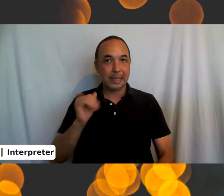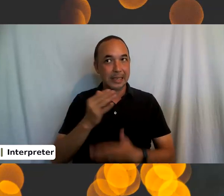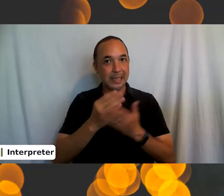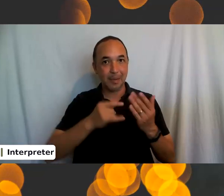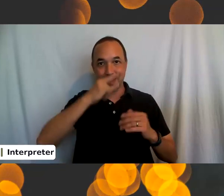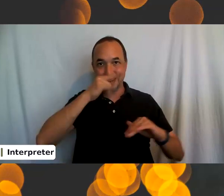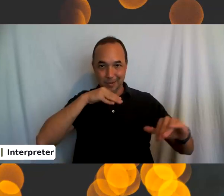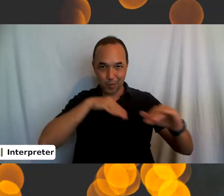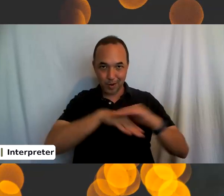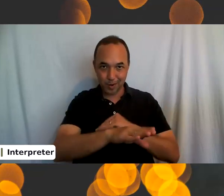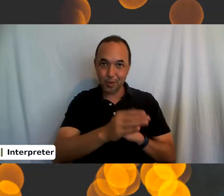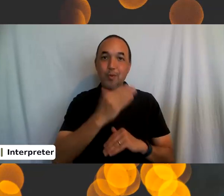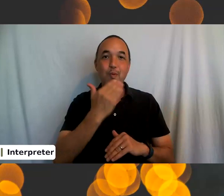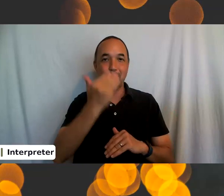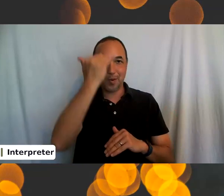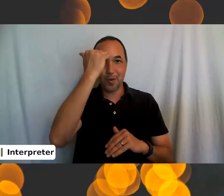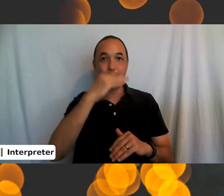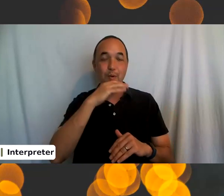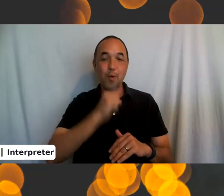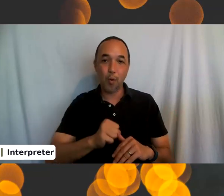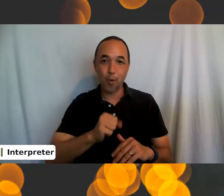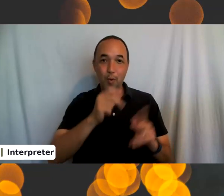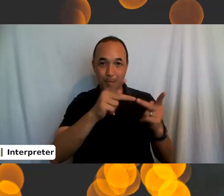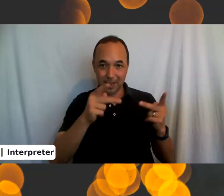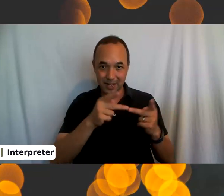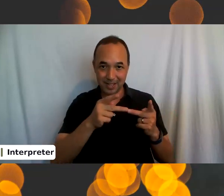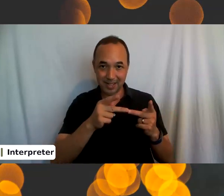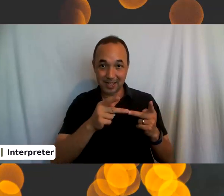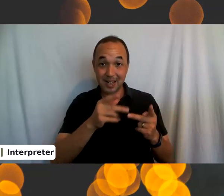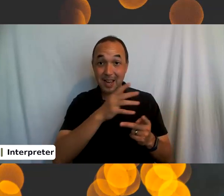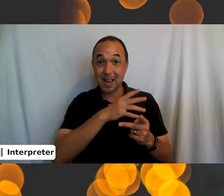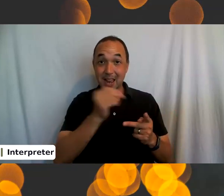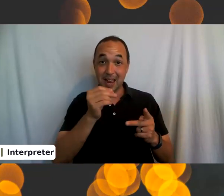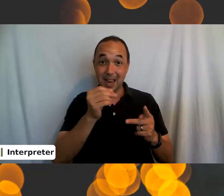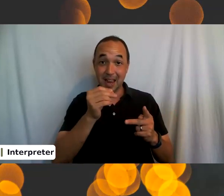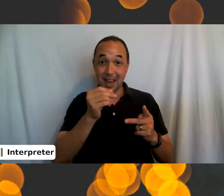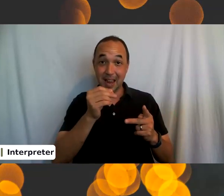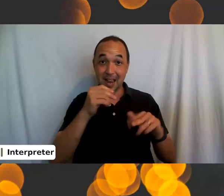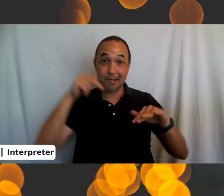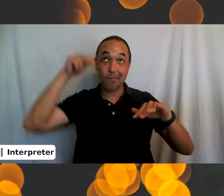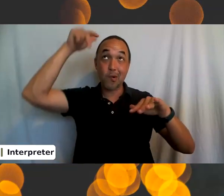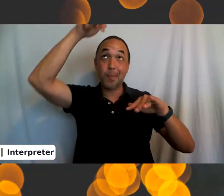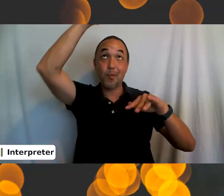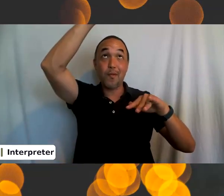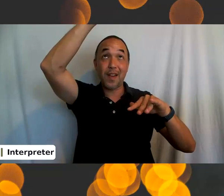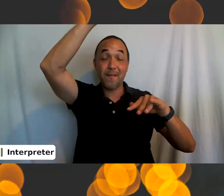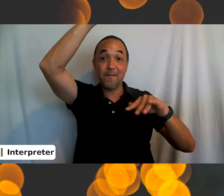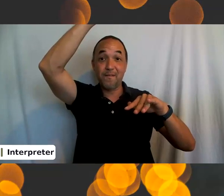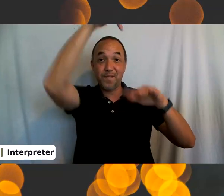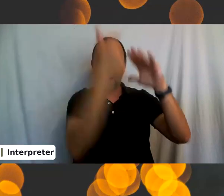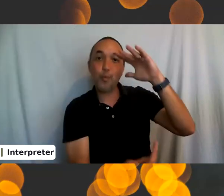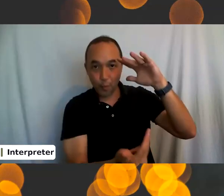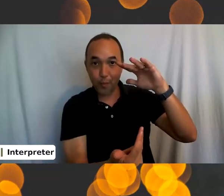very well-known old haunted place and proceeded to fall through the ceiling. And, you know,